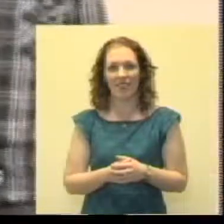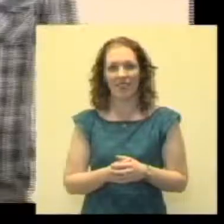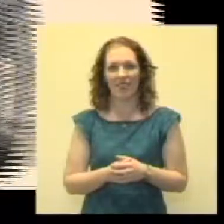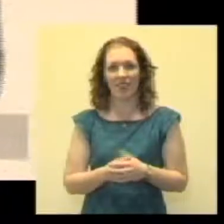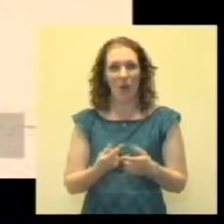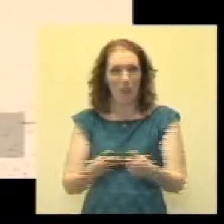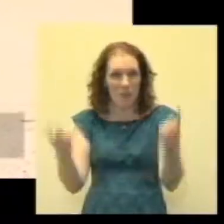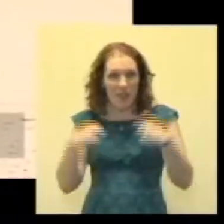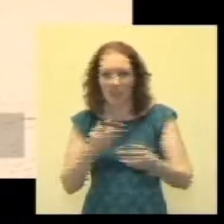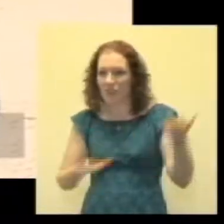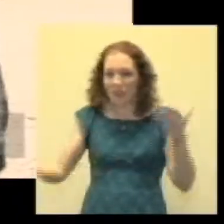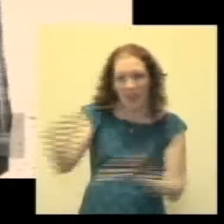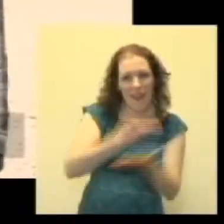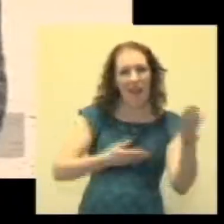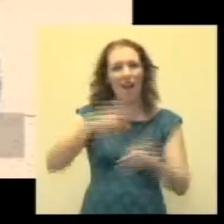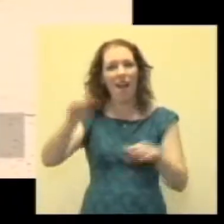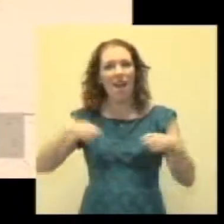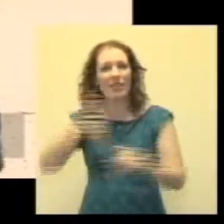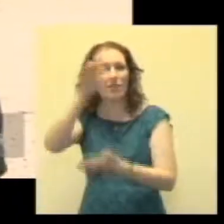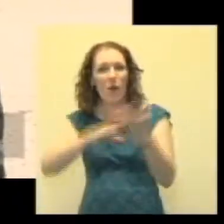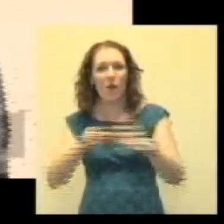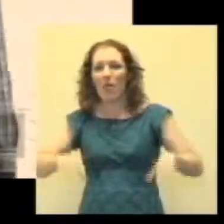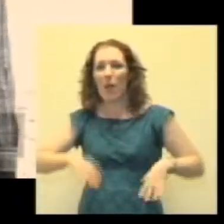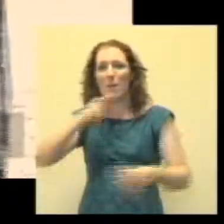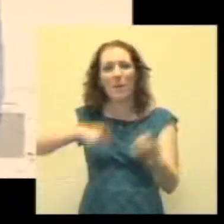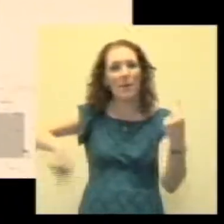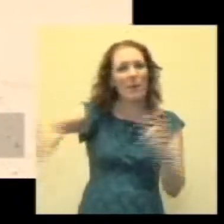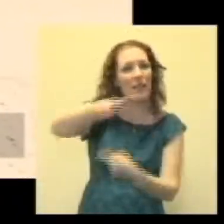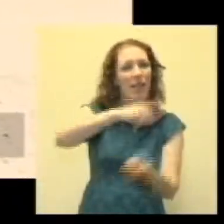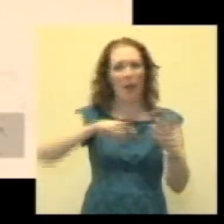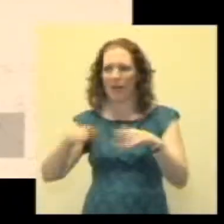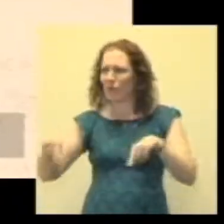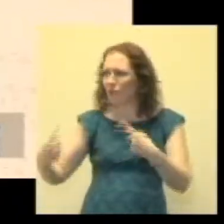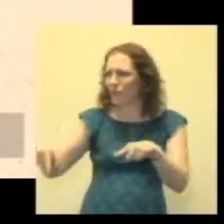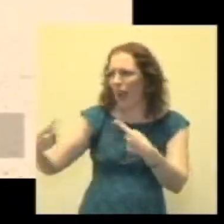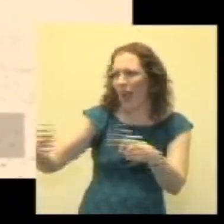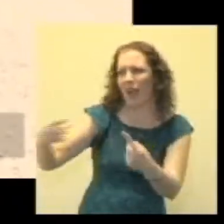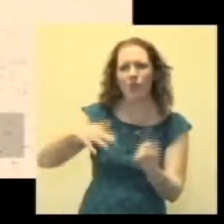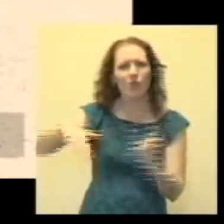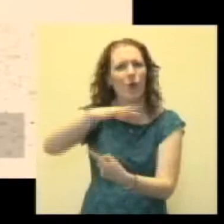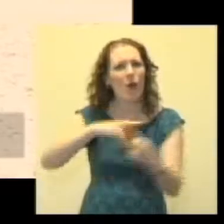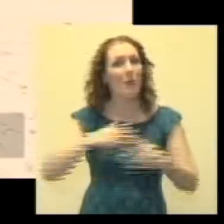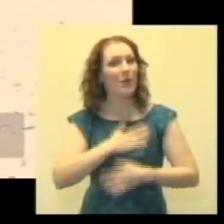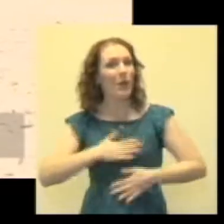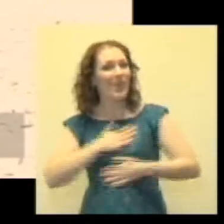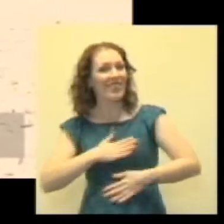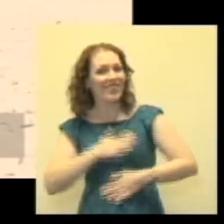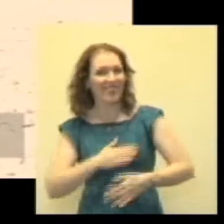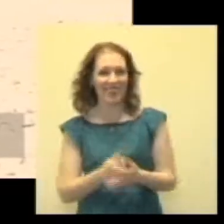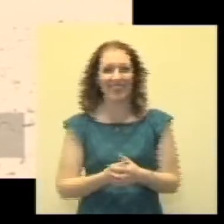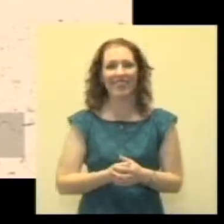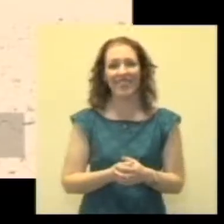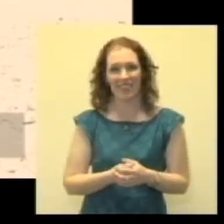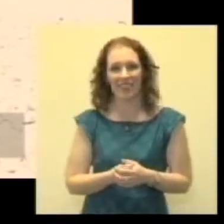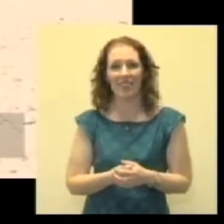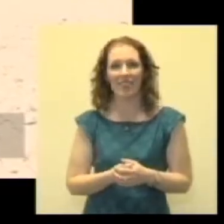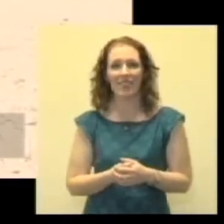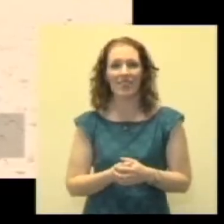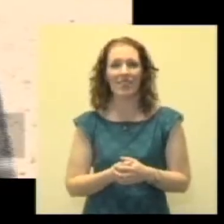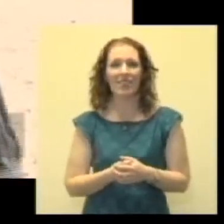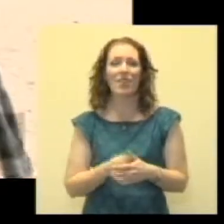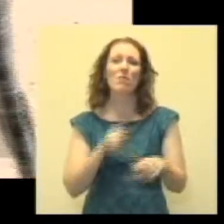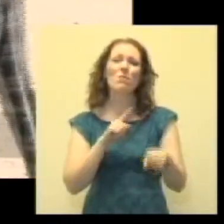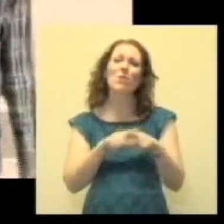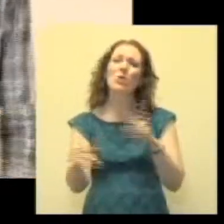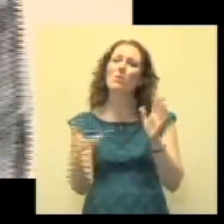We've been sharing our experiences with other young deaf people on how we handle challenging situations and our emotions. But the most important